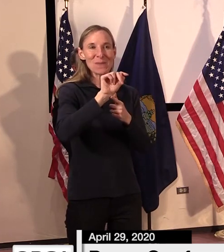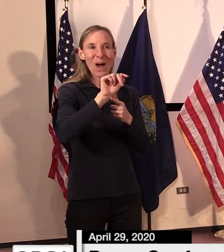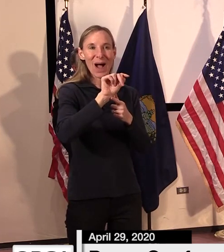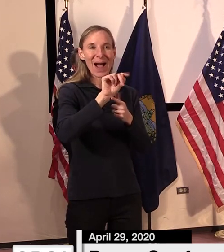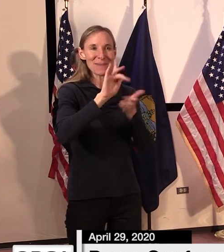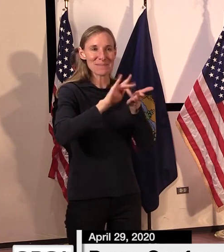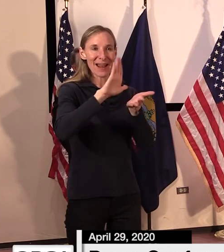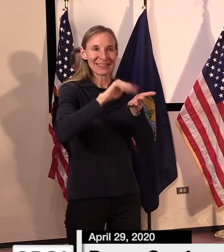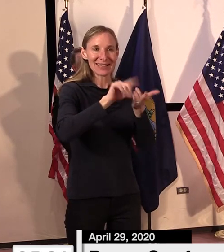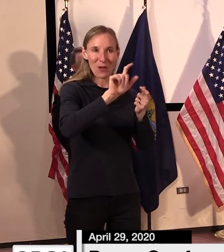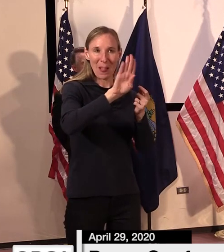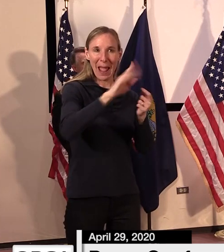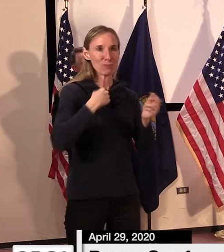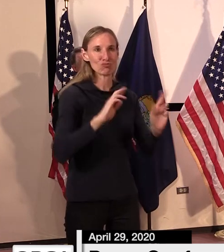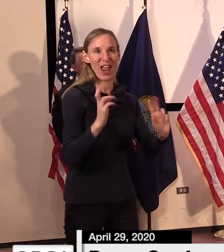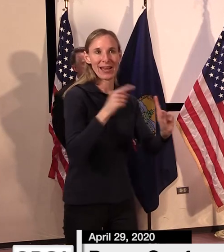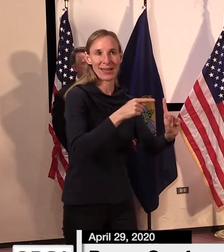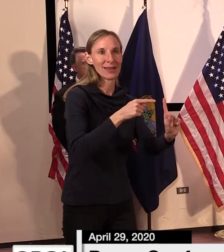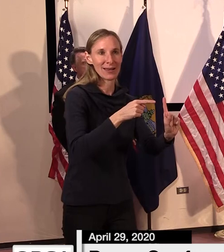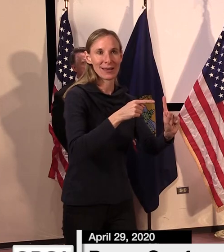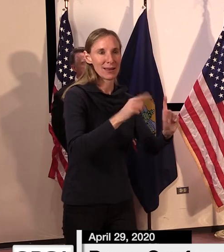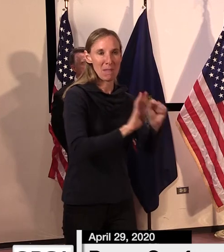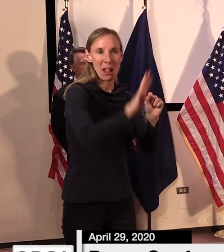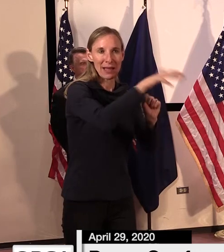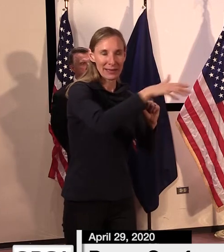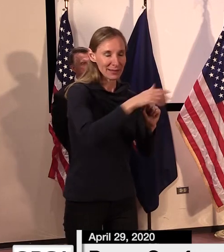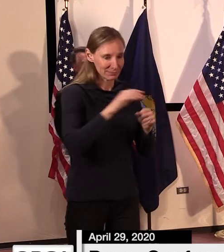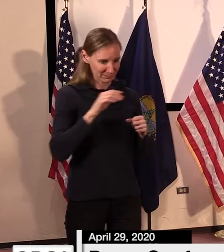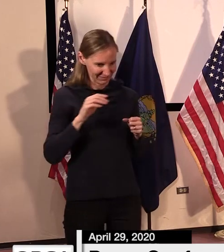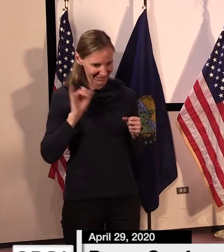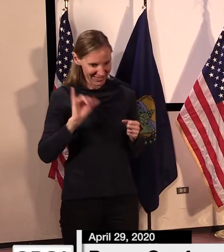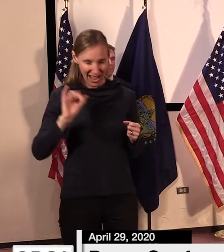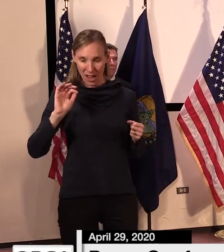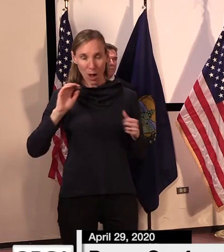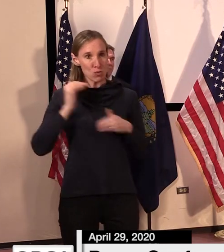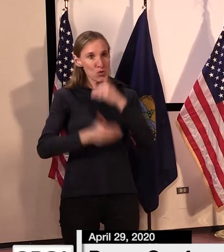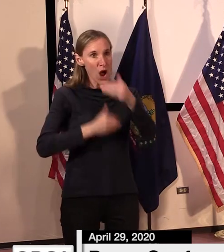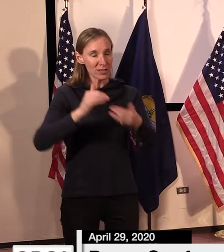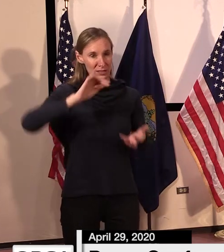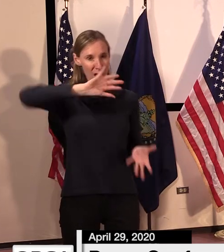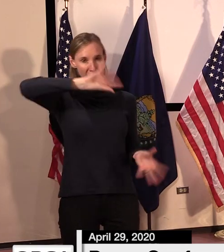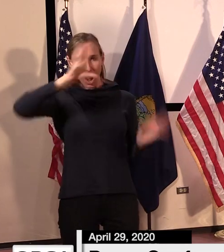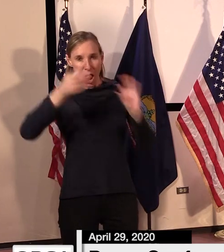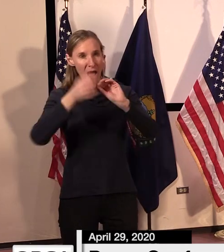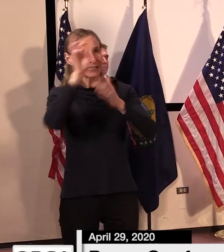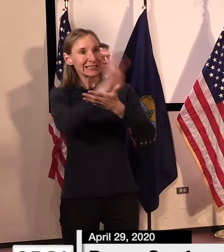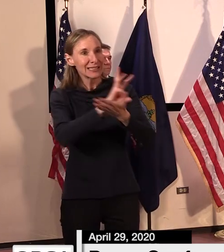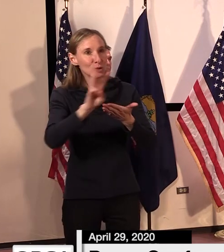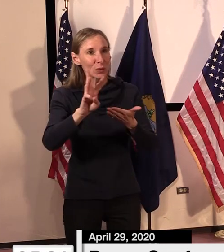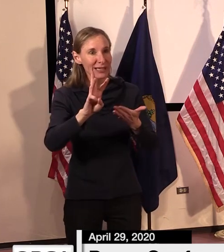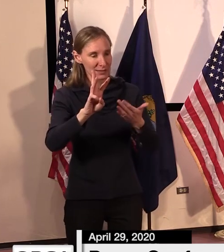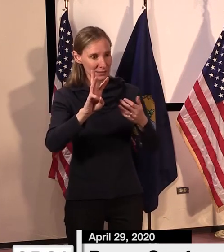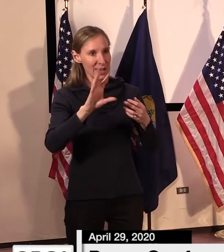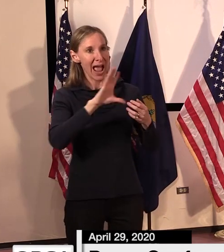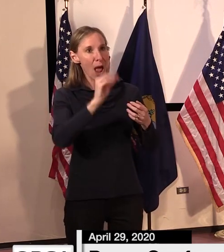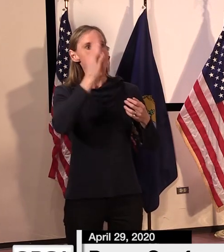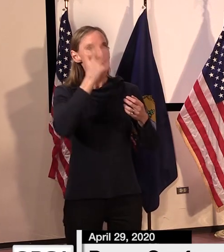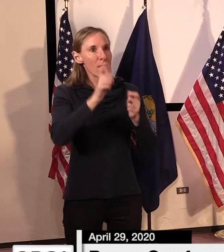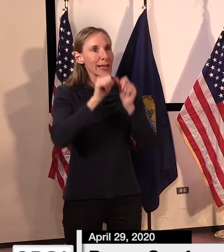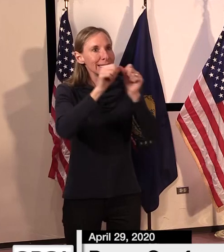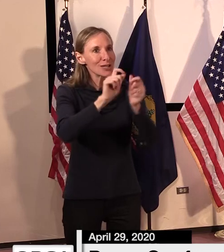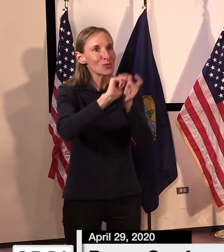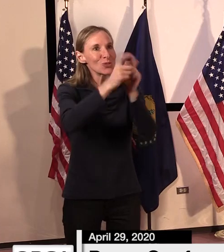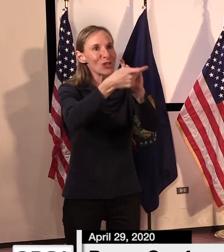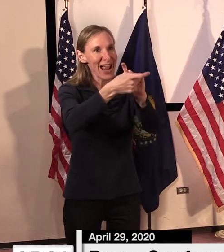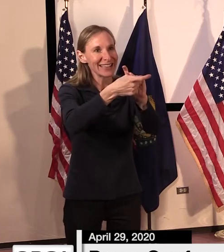time. And in just 6 weeks, 7 weeks, this whole technology is changing as we speak. So